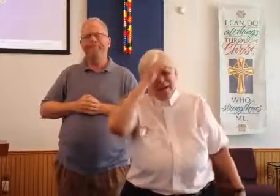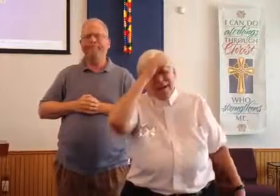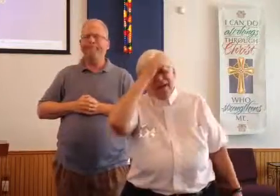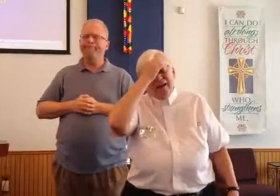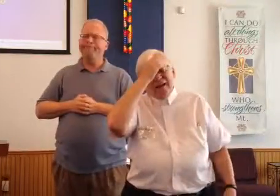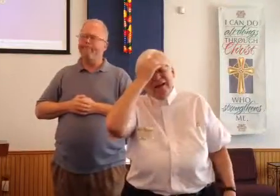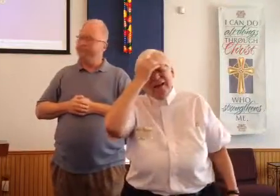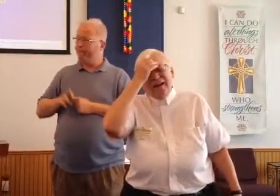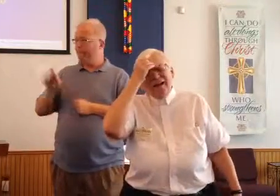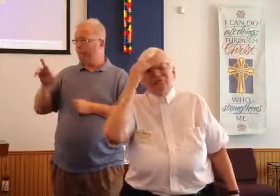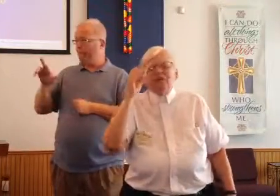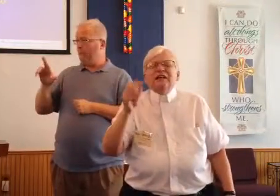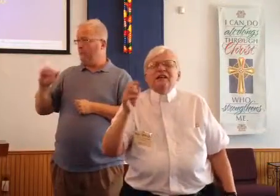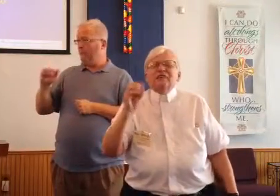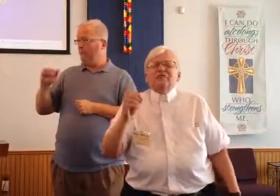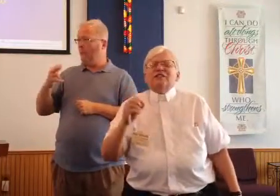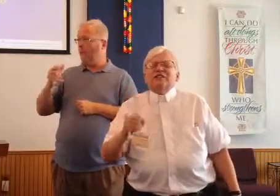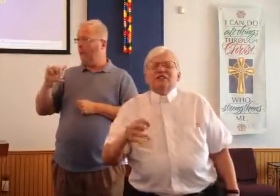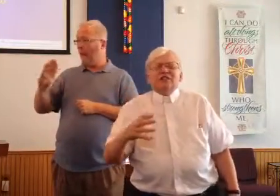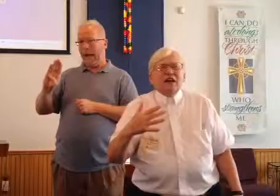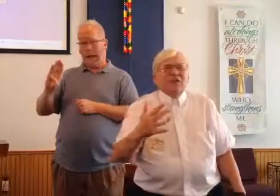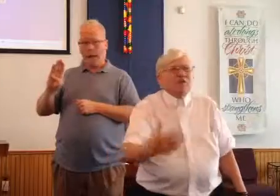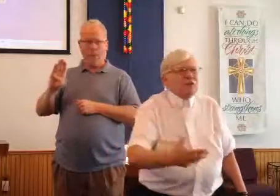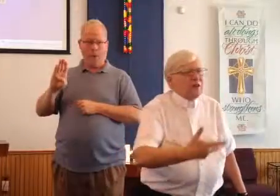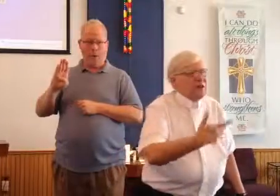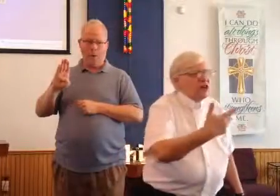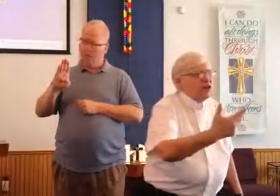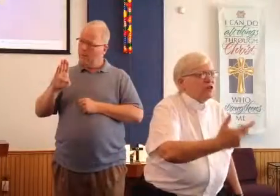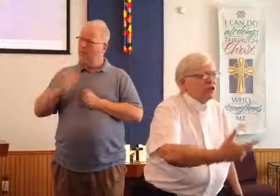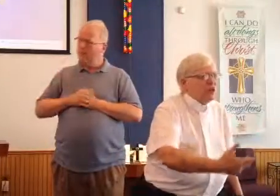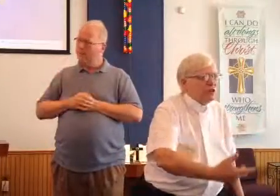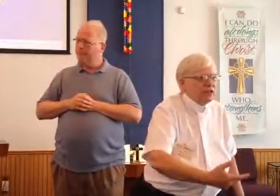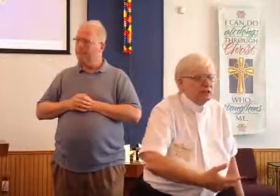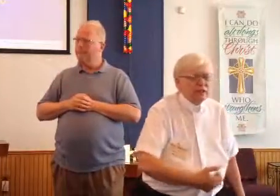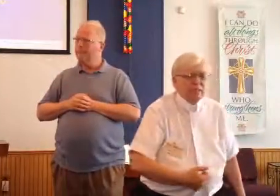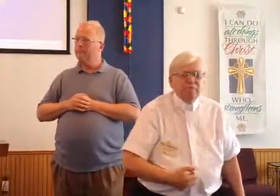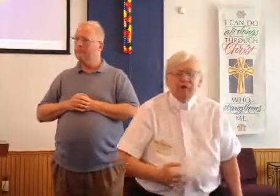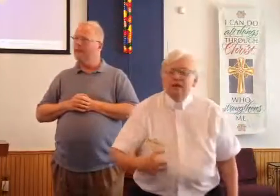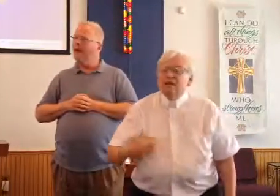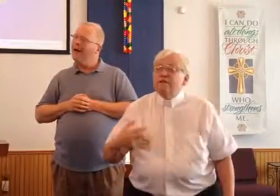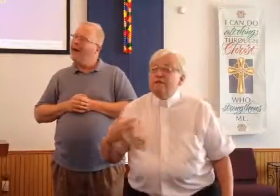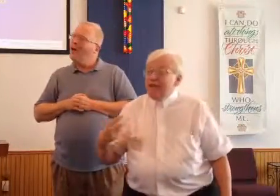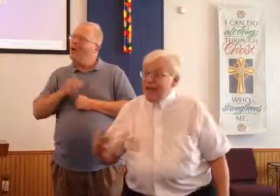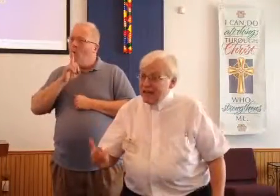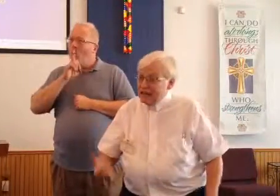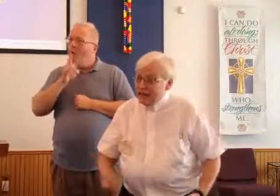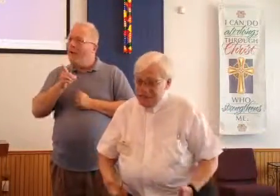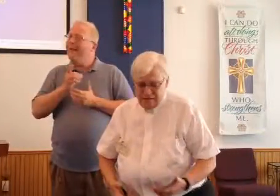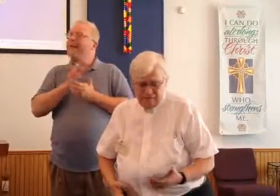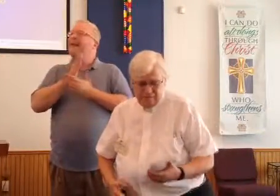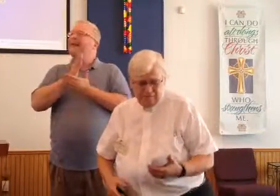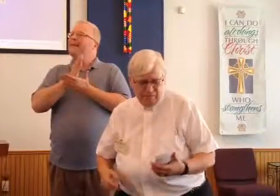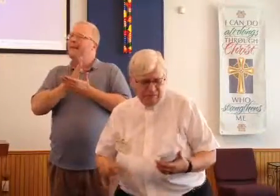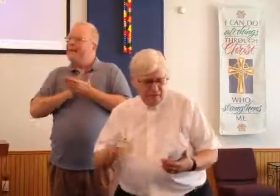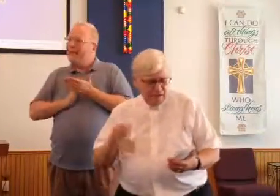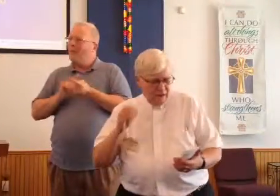Because it's really interesting to see how the various sources